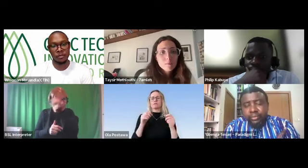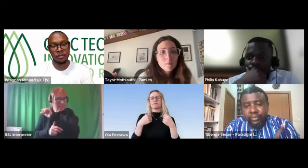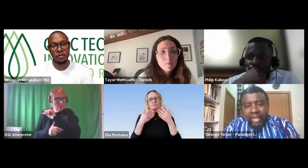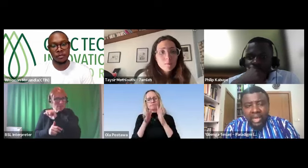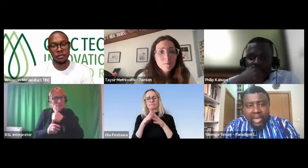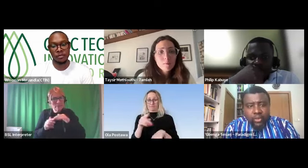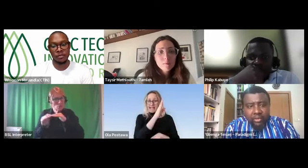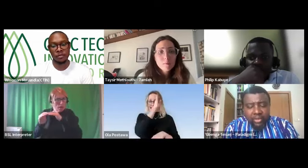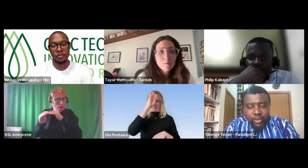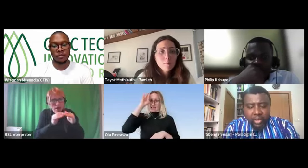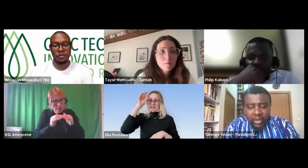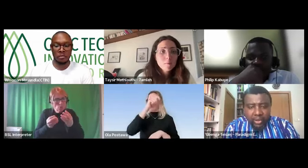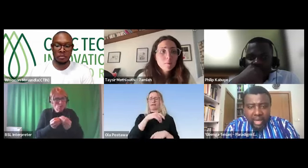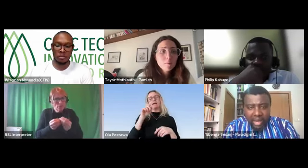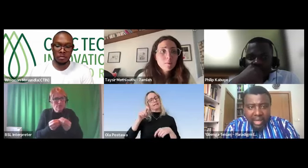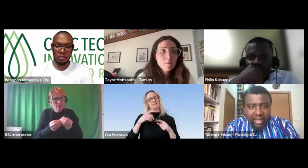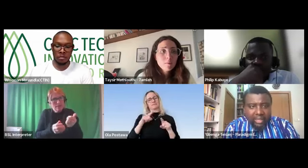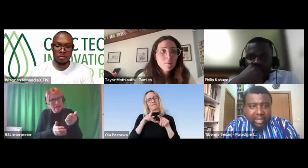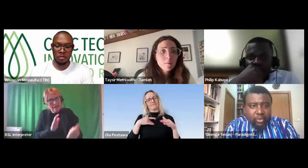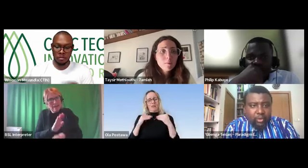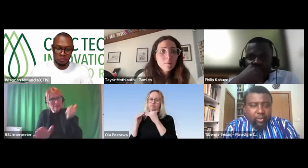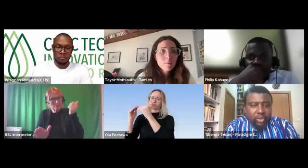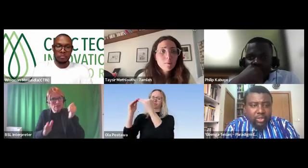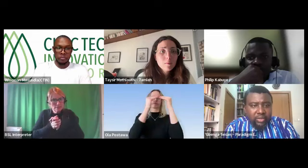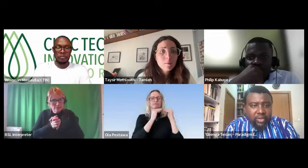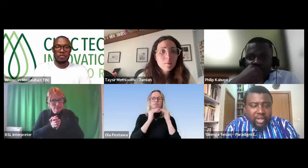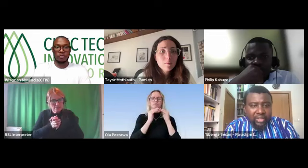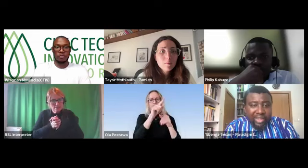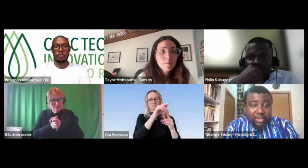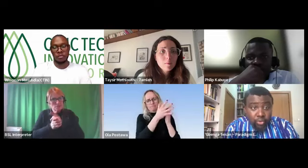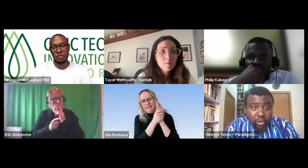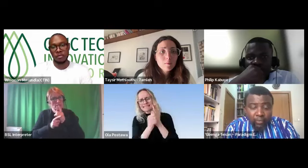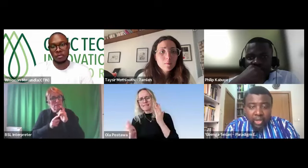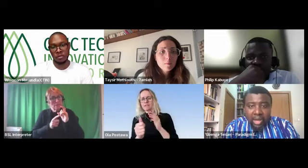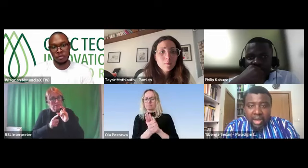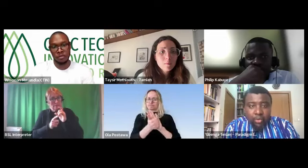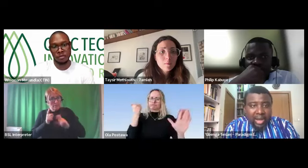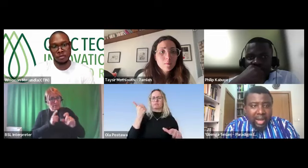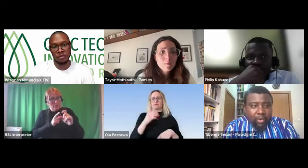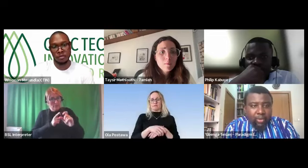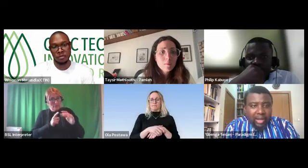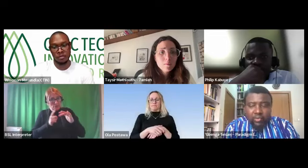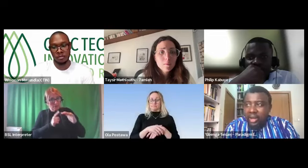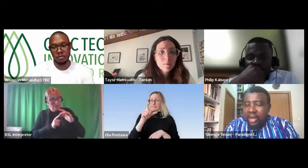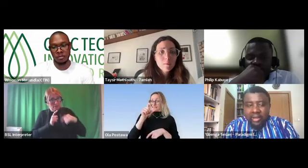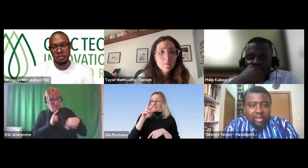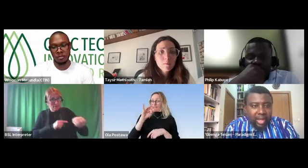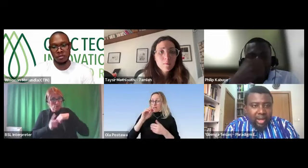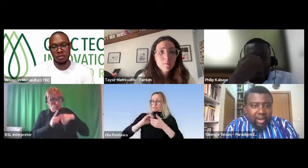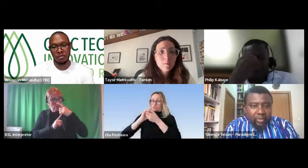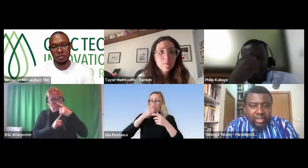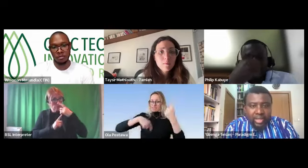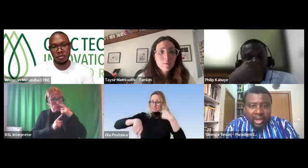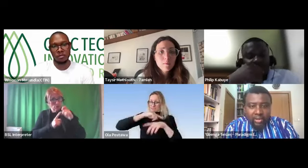expertise. And that was one of the things we were talking about earlier in terms of what civil society can do right now as far